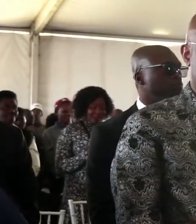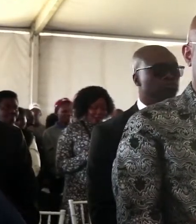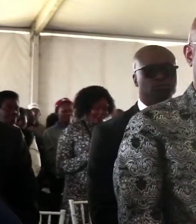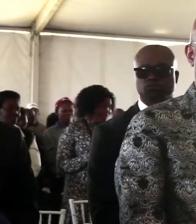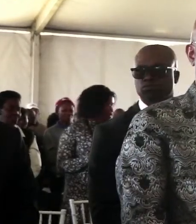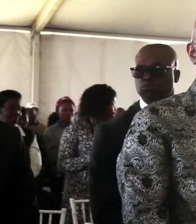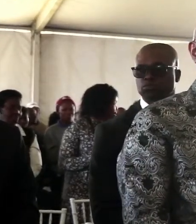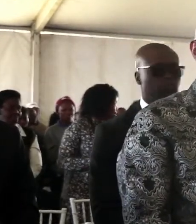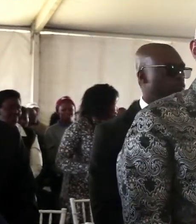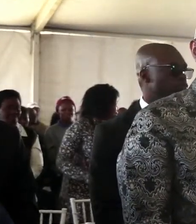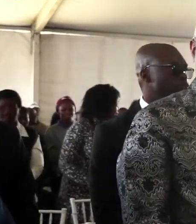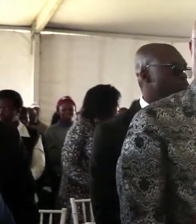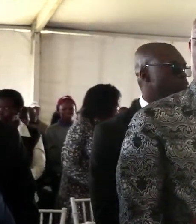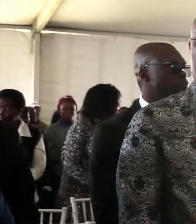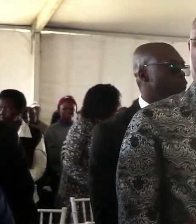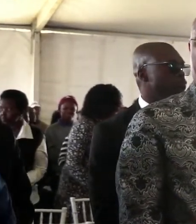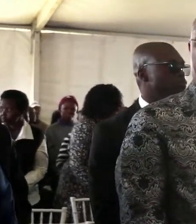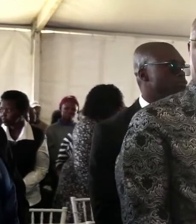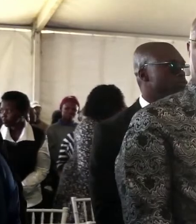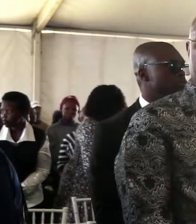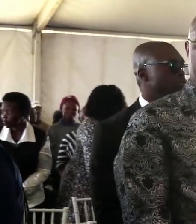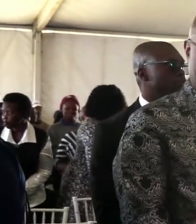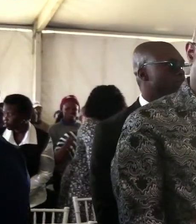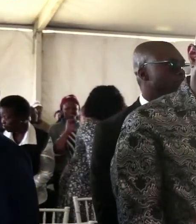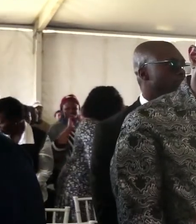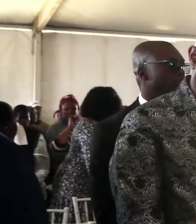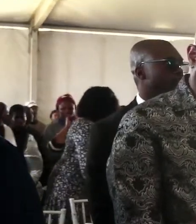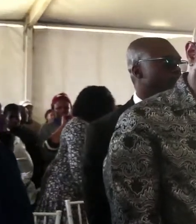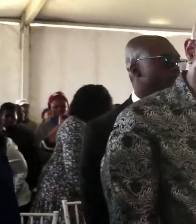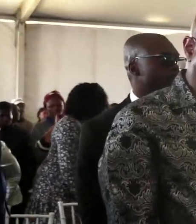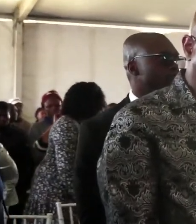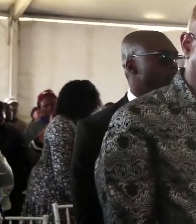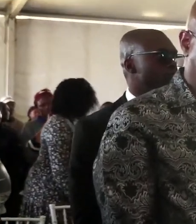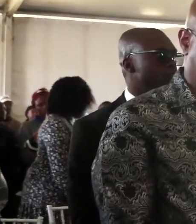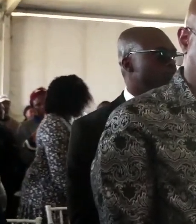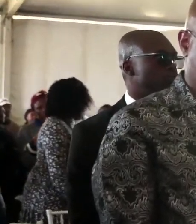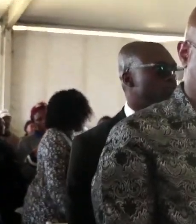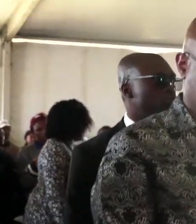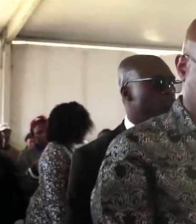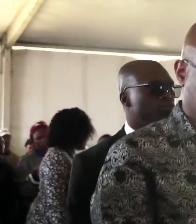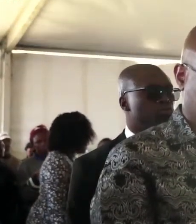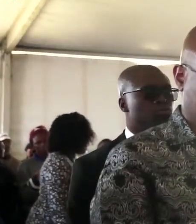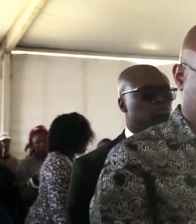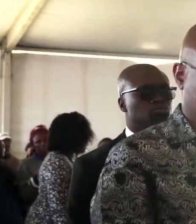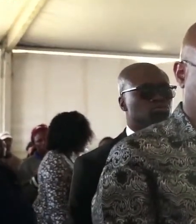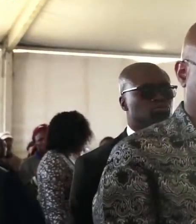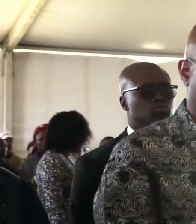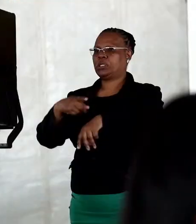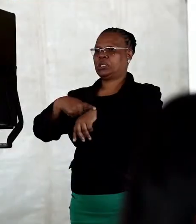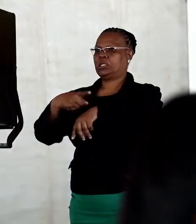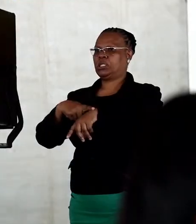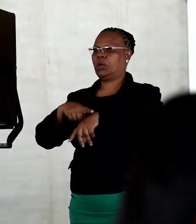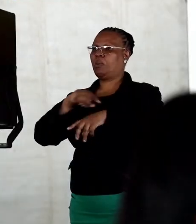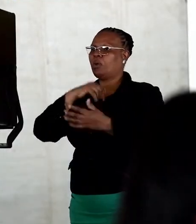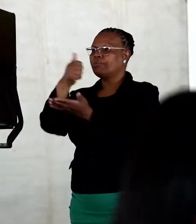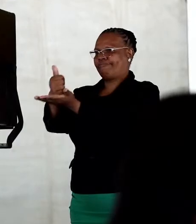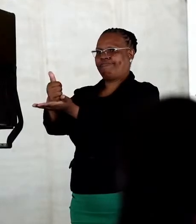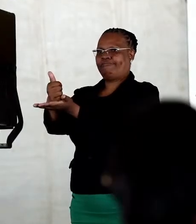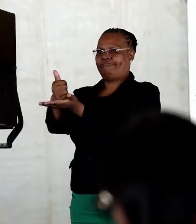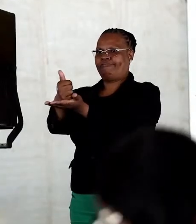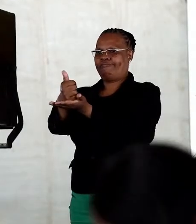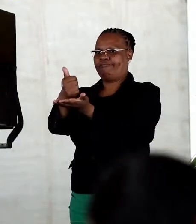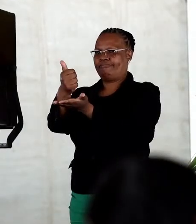kakhulu ke ndiyathemba uba ileadership seyingene yonke ngoku ngaphandle kokumosha ixesha mandithathe lithi ningahlala phantsi